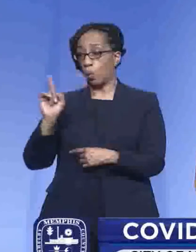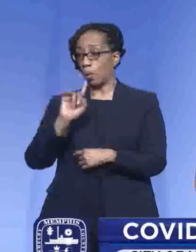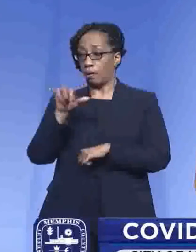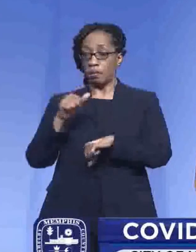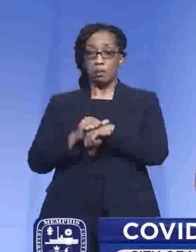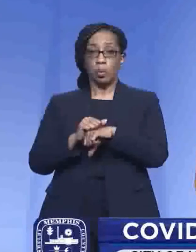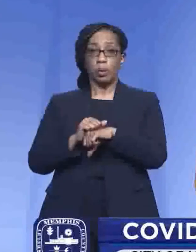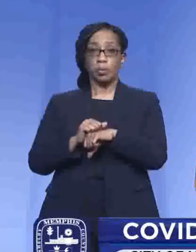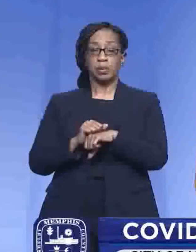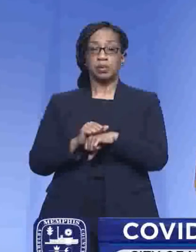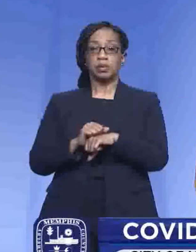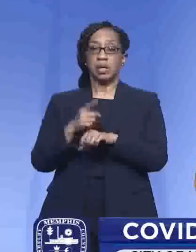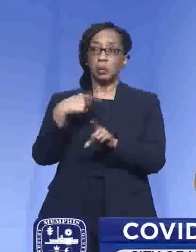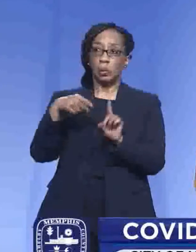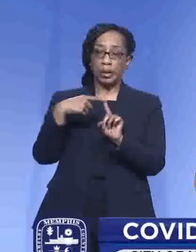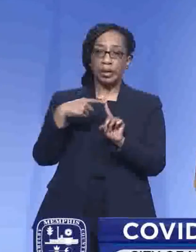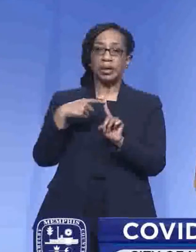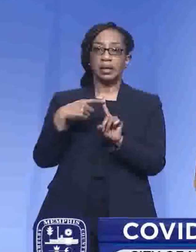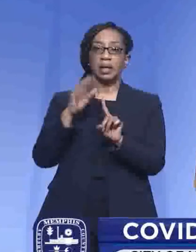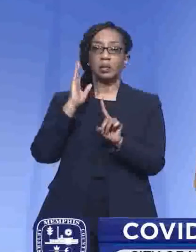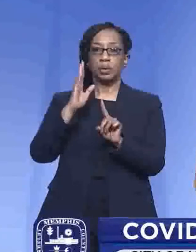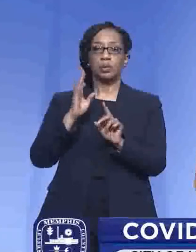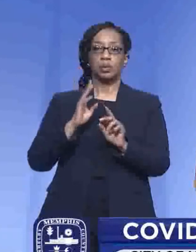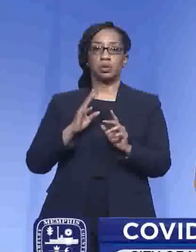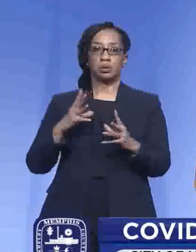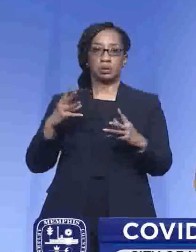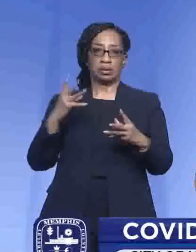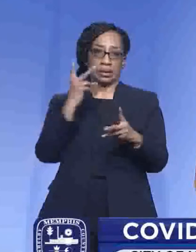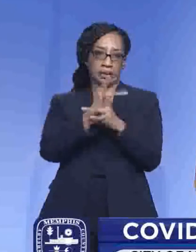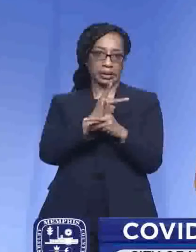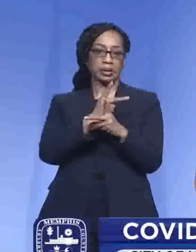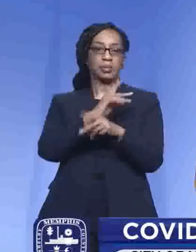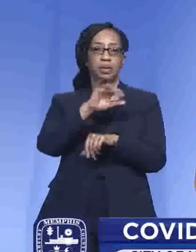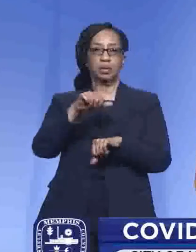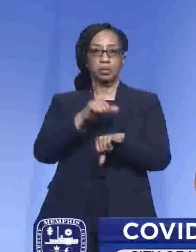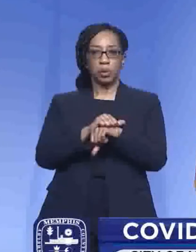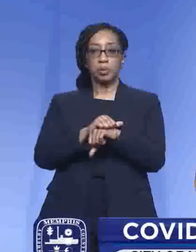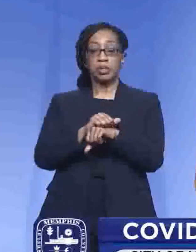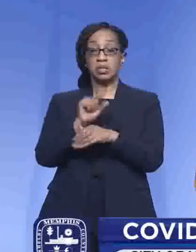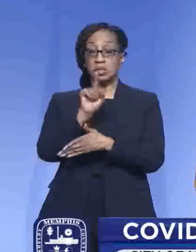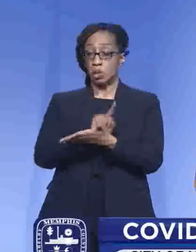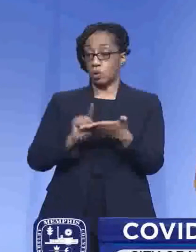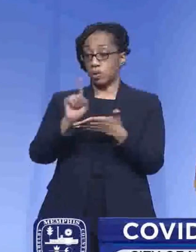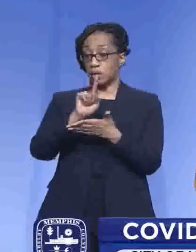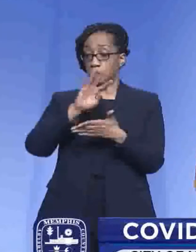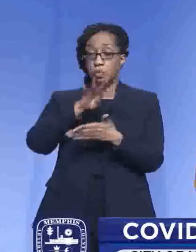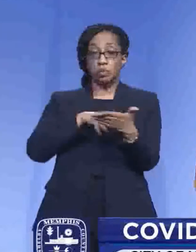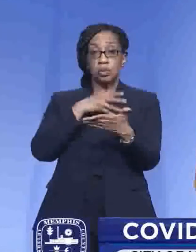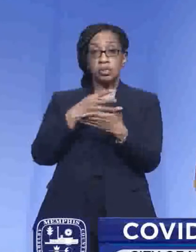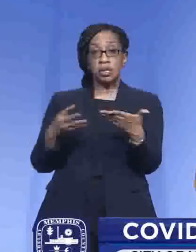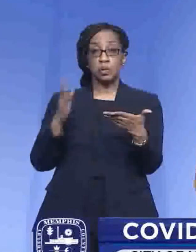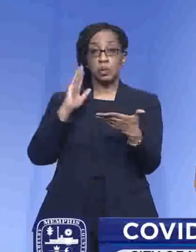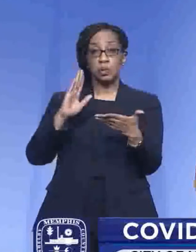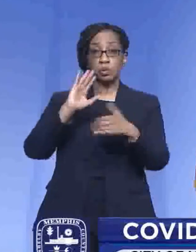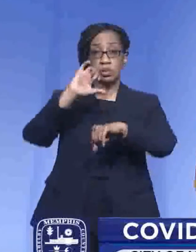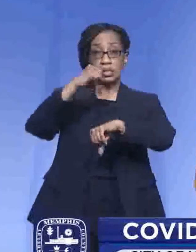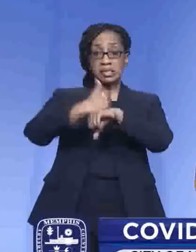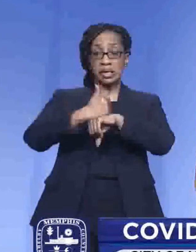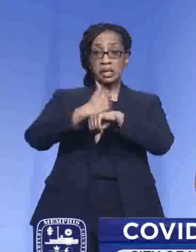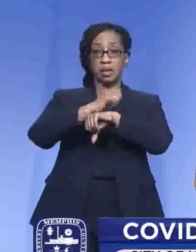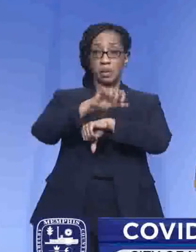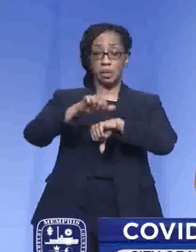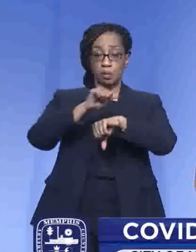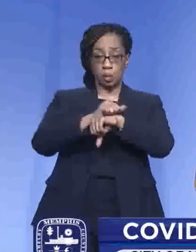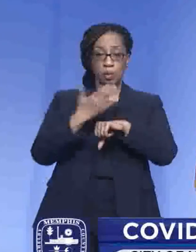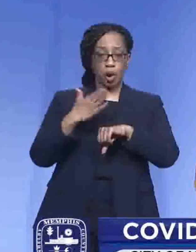week, and then we will honor those appointments. So our baseline entering next week when we do scheduling is we will lay out the appointments that we know